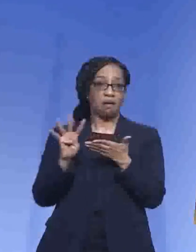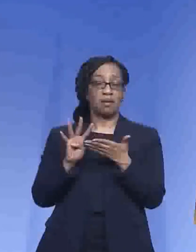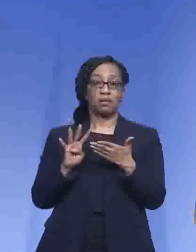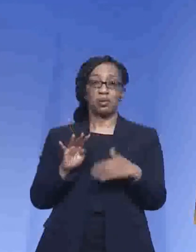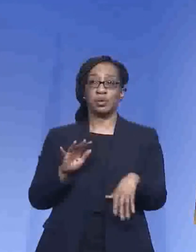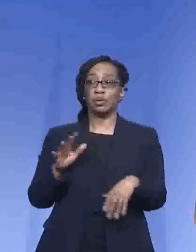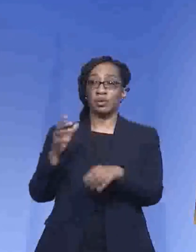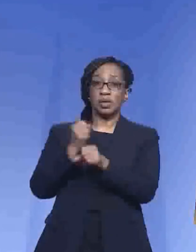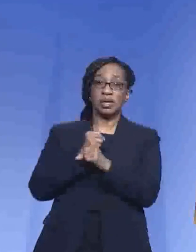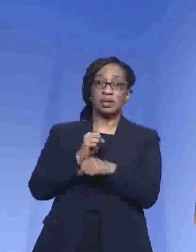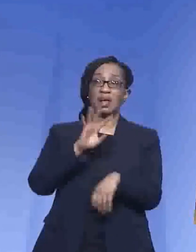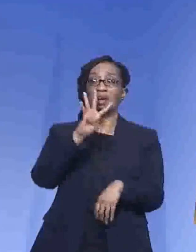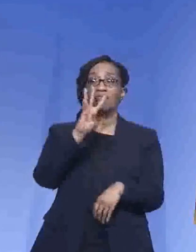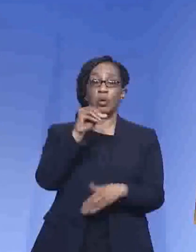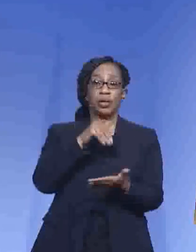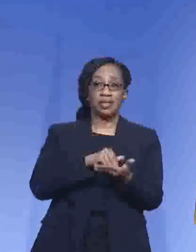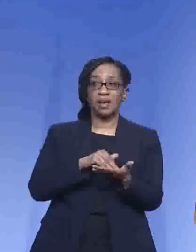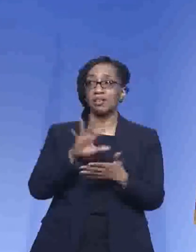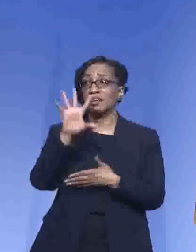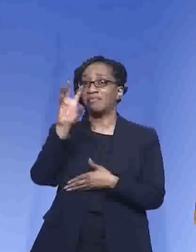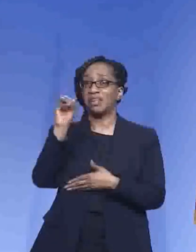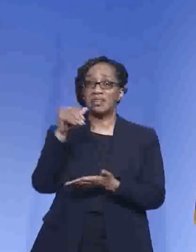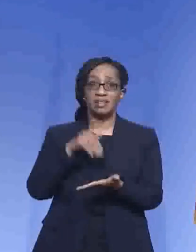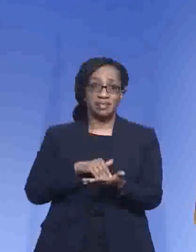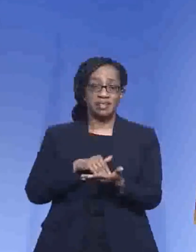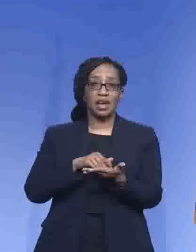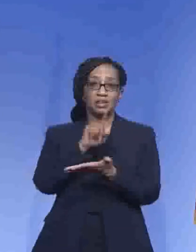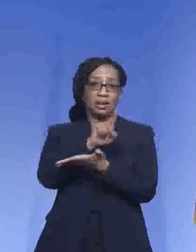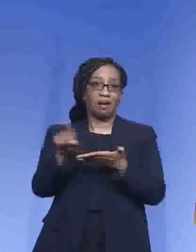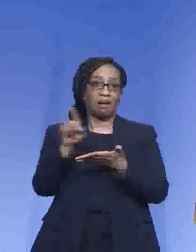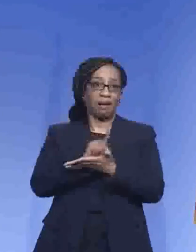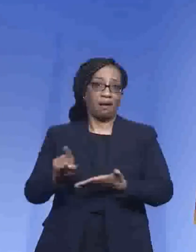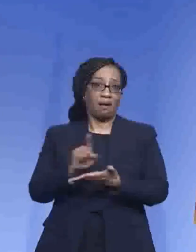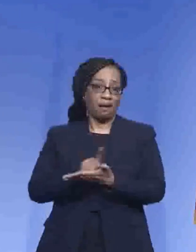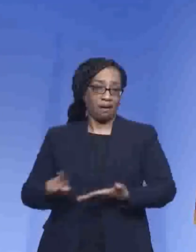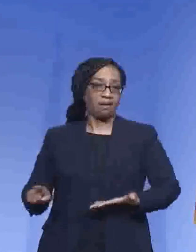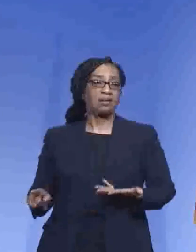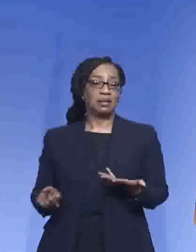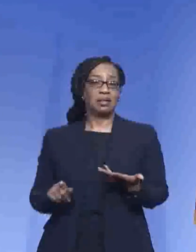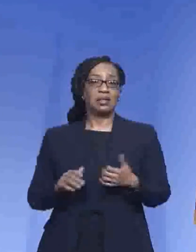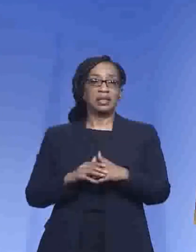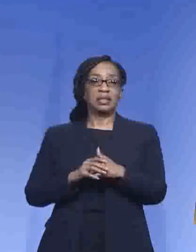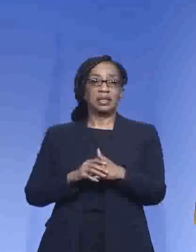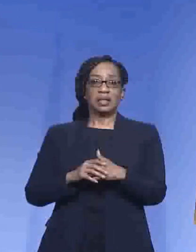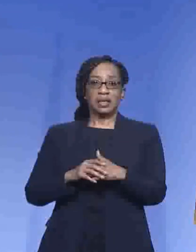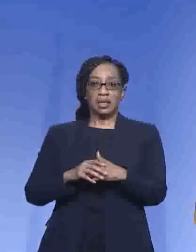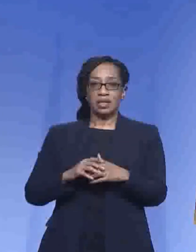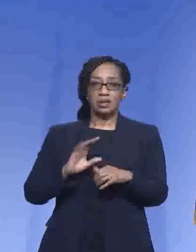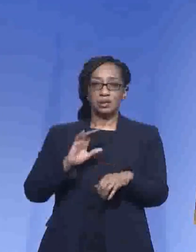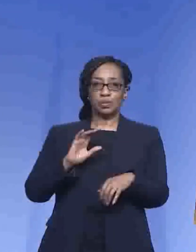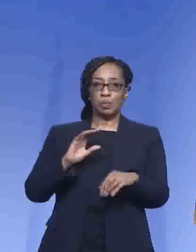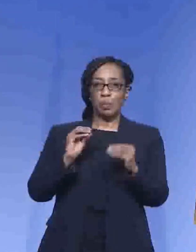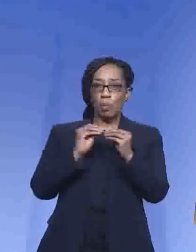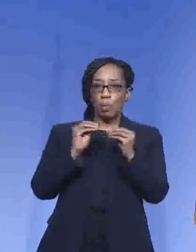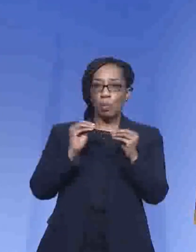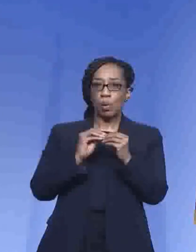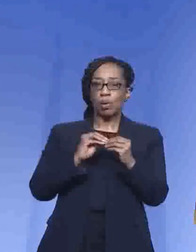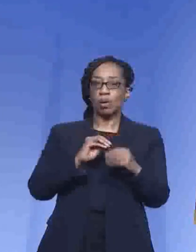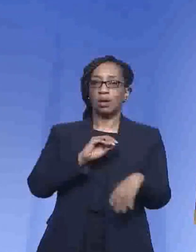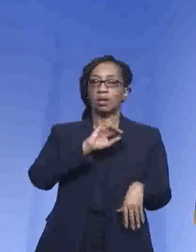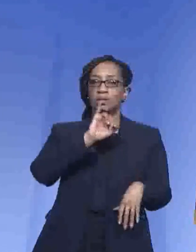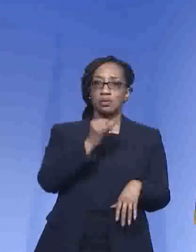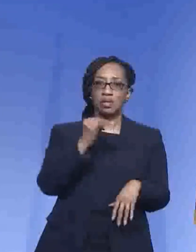40,000 doses per week, 50,000 doses per week as J&J comes online and these other manufacturers give us more